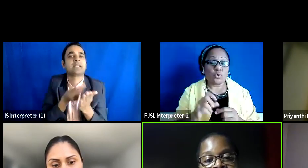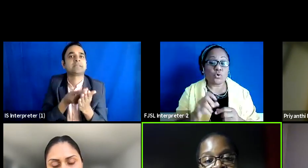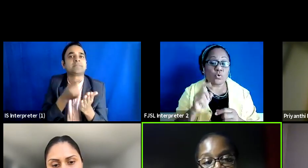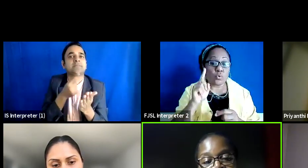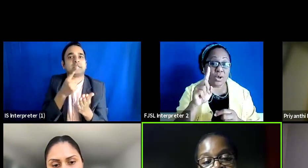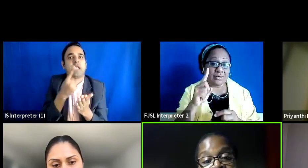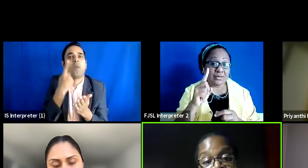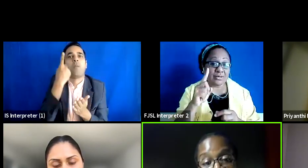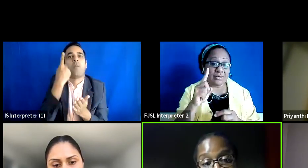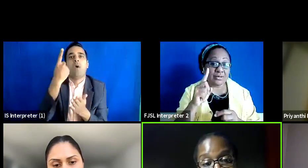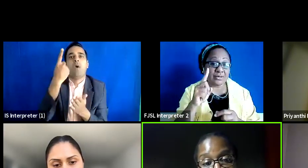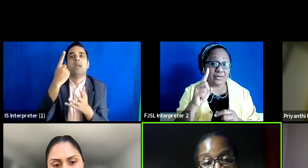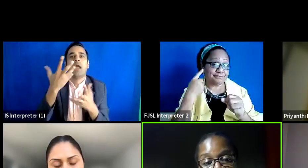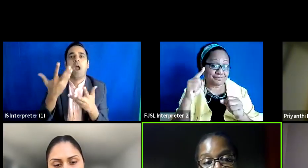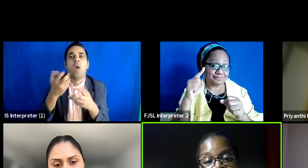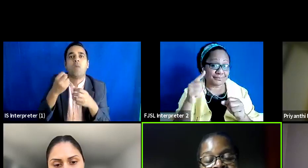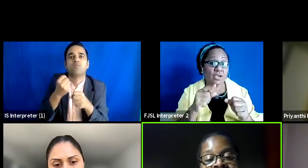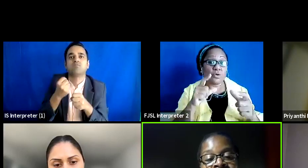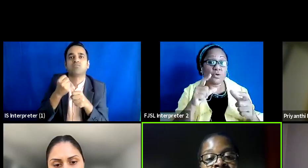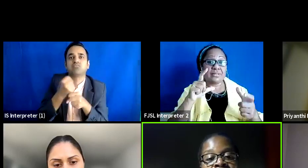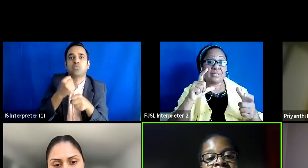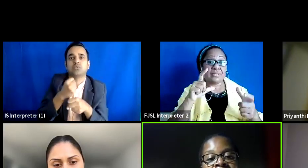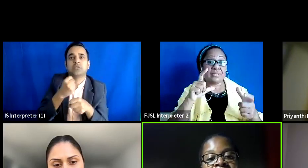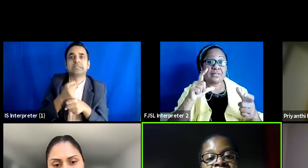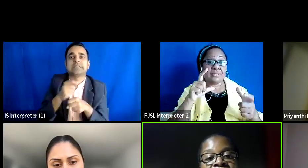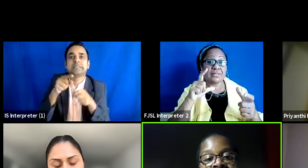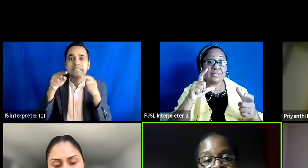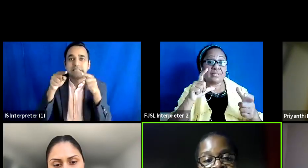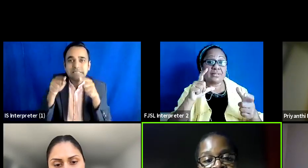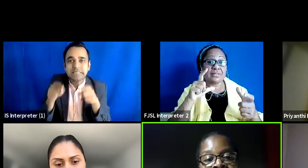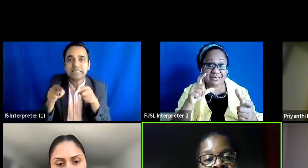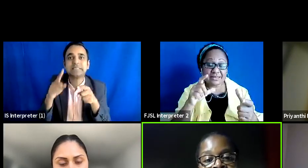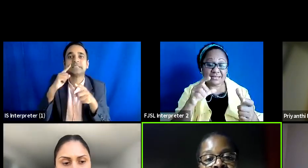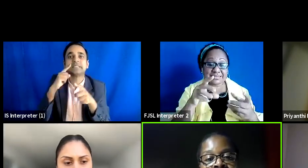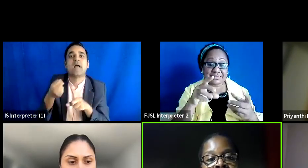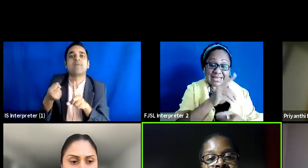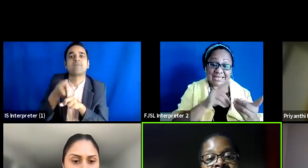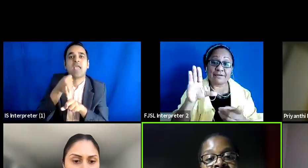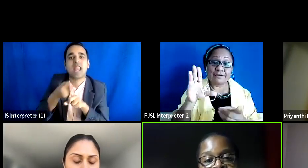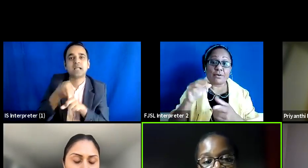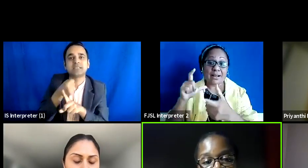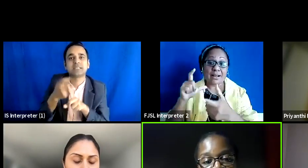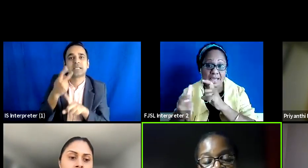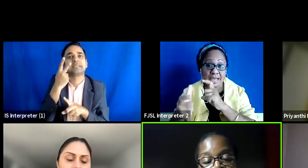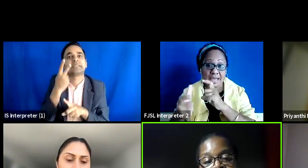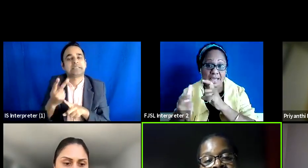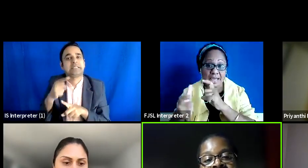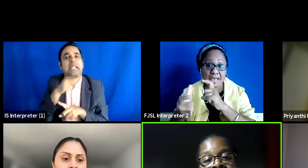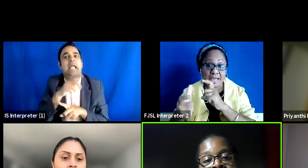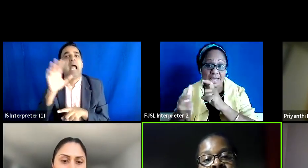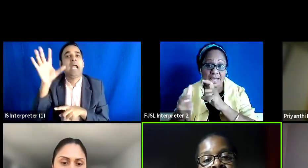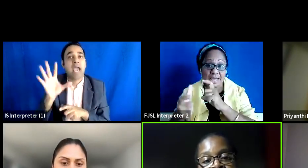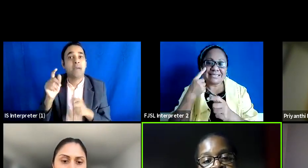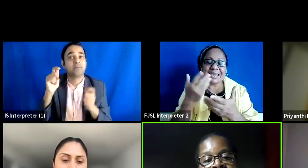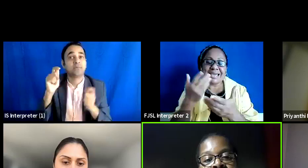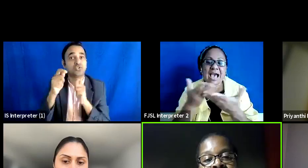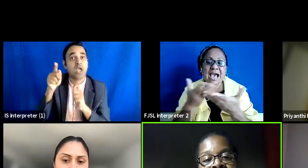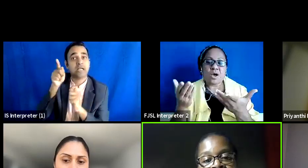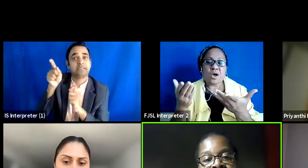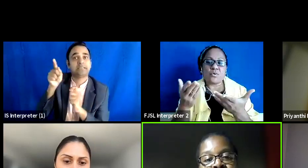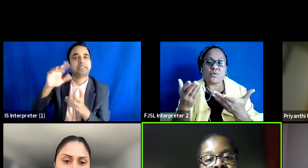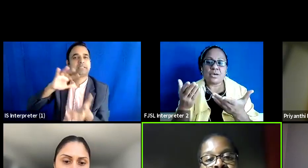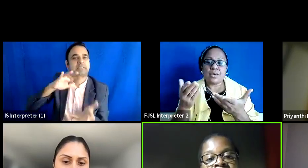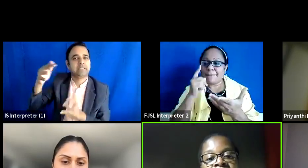the climate-induced disasters is how they are defined and how they are presented and how